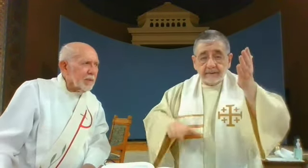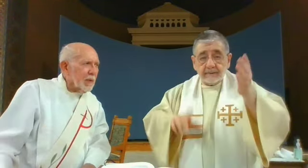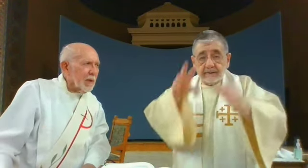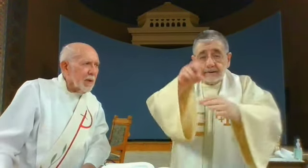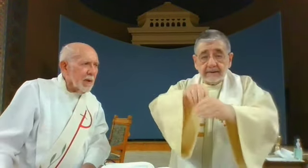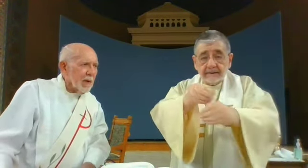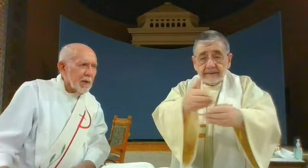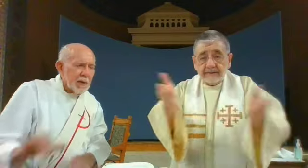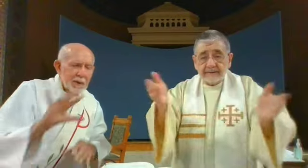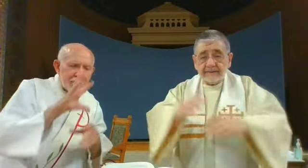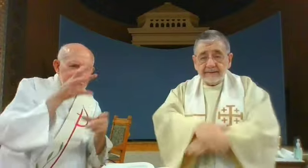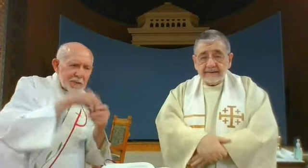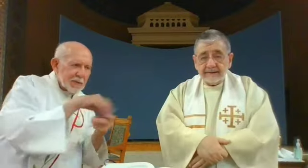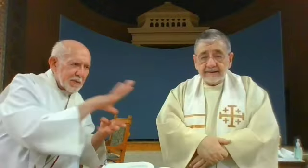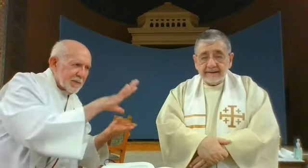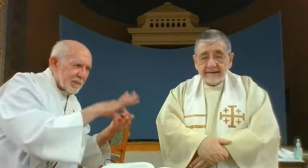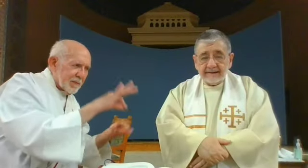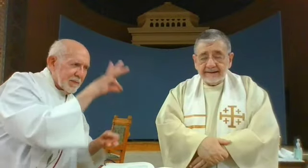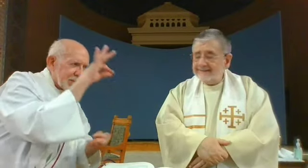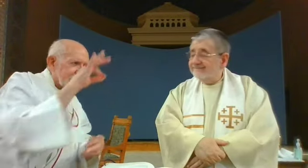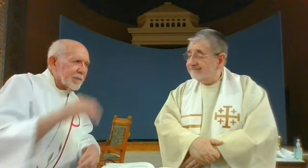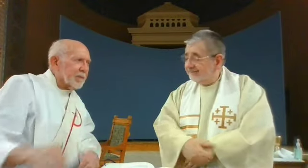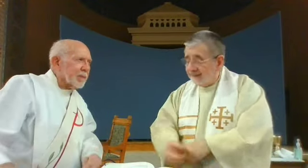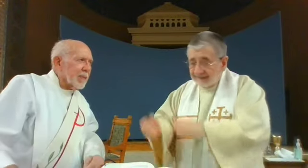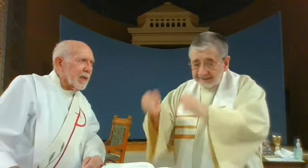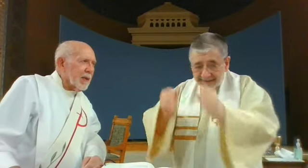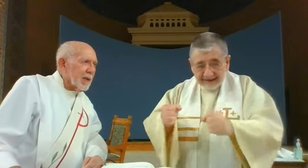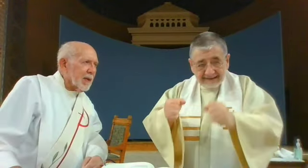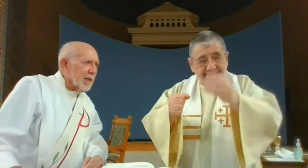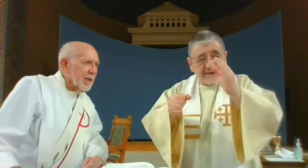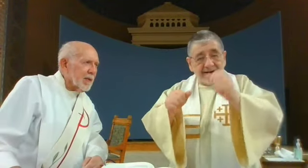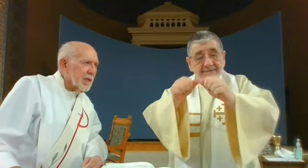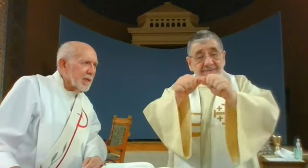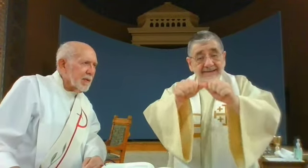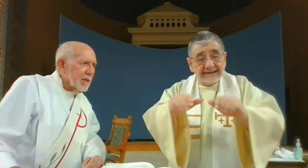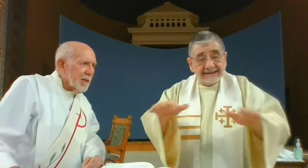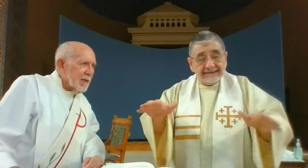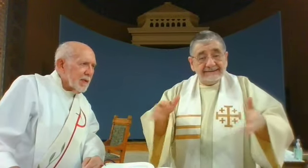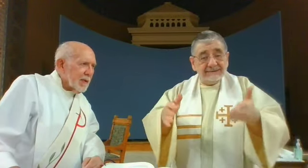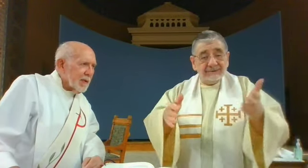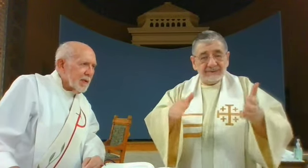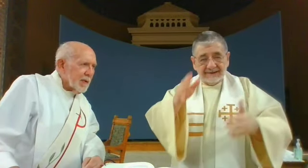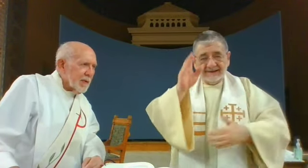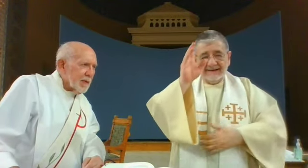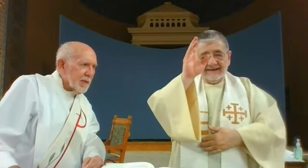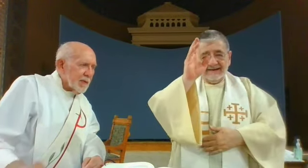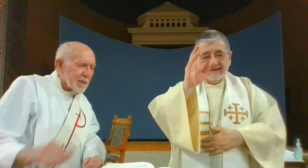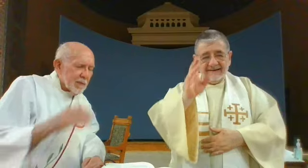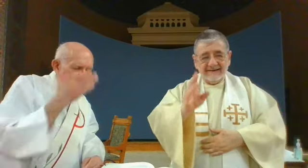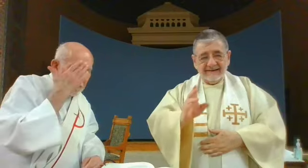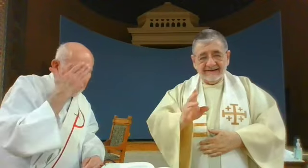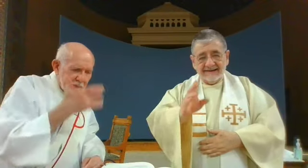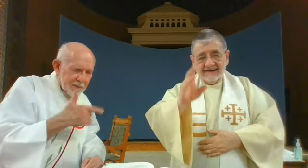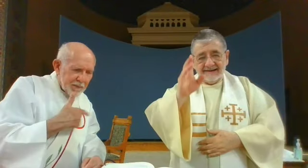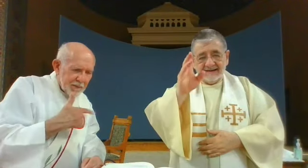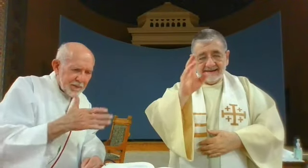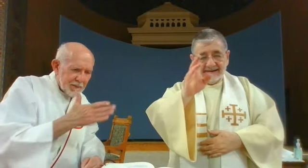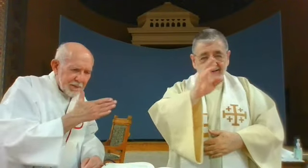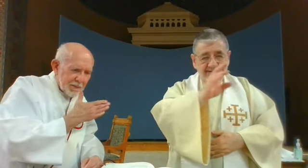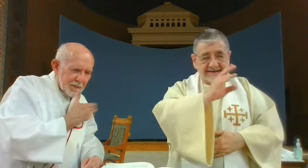The Lord be with you. And with your spirit. Almighty God bless us, the Father, the Son,